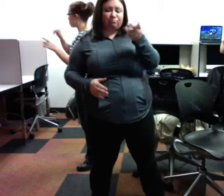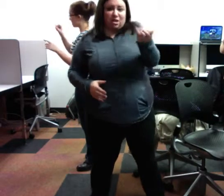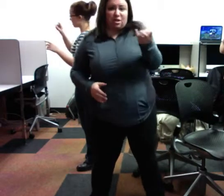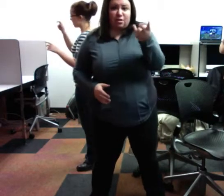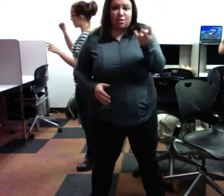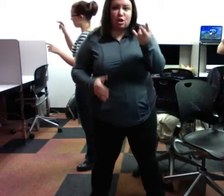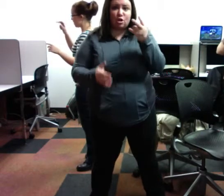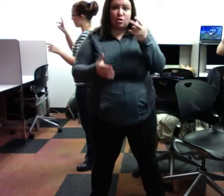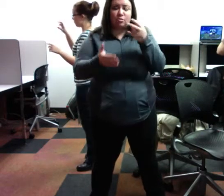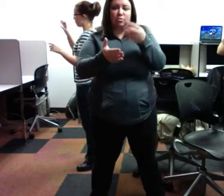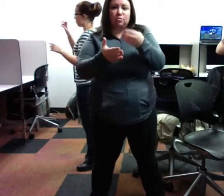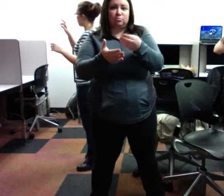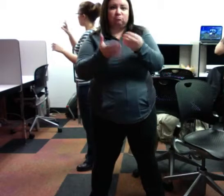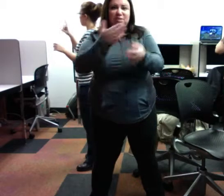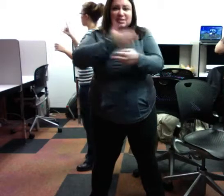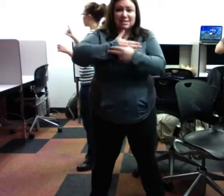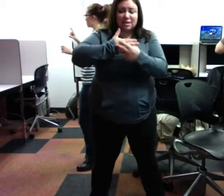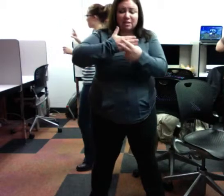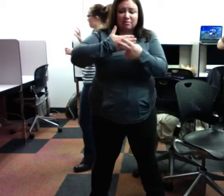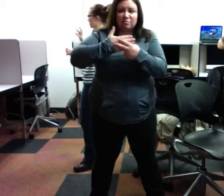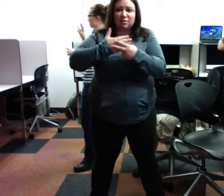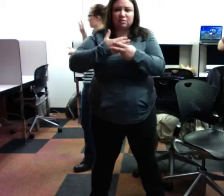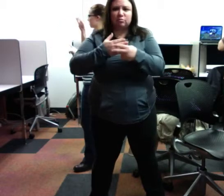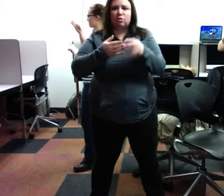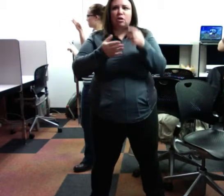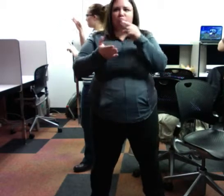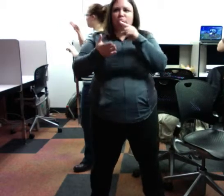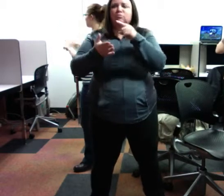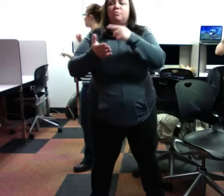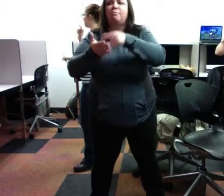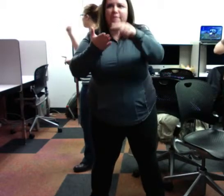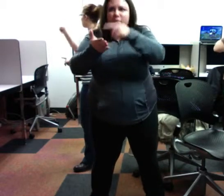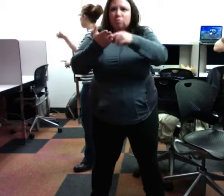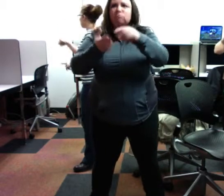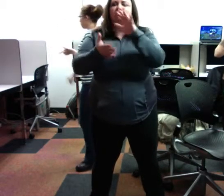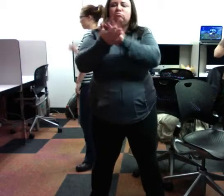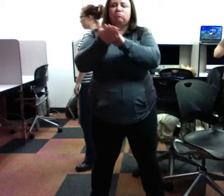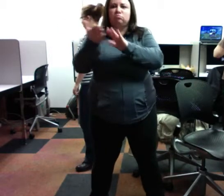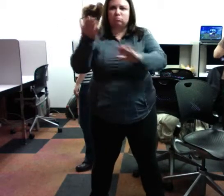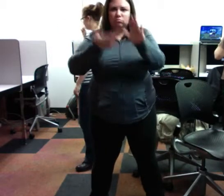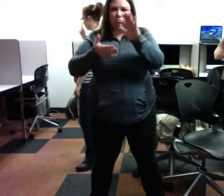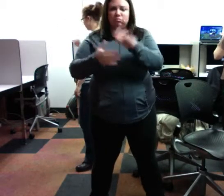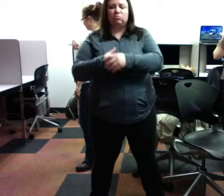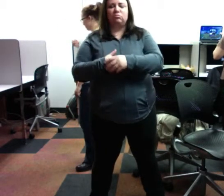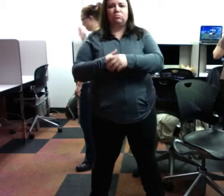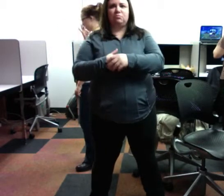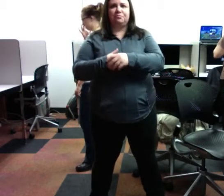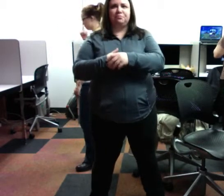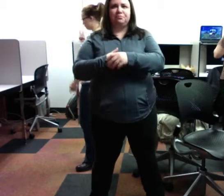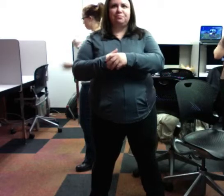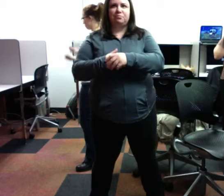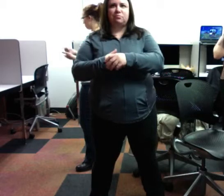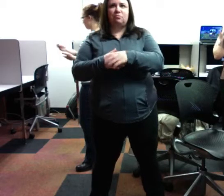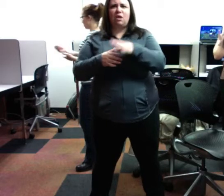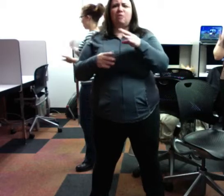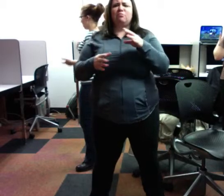couldn't see the value in it. I had no idea what I wanted to do with my life, and no idea how college was going to help me figure it out. And